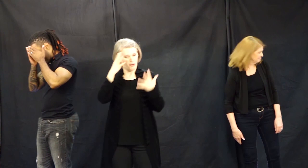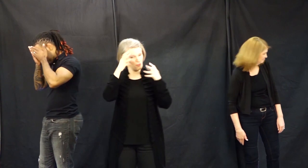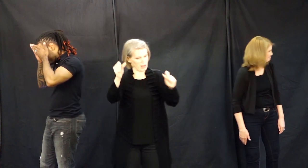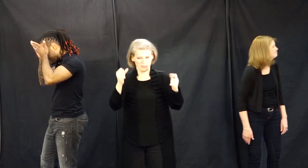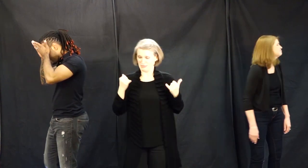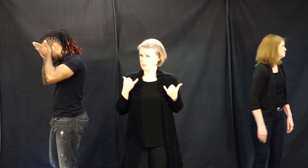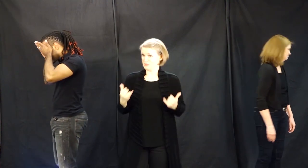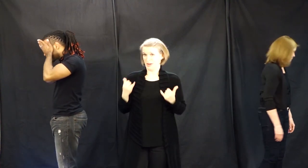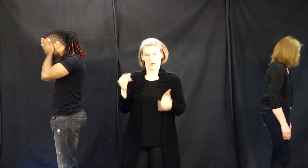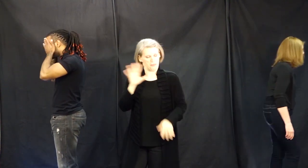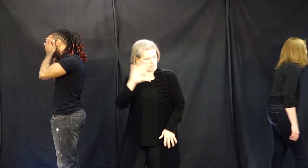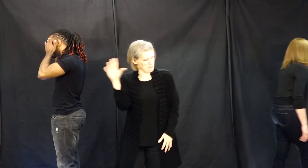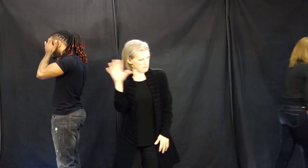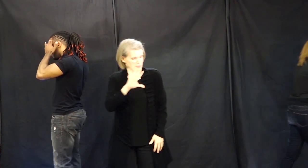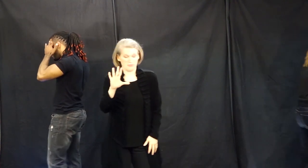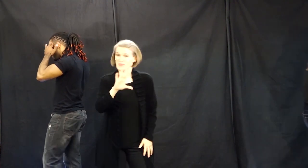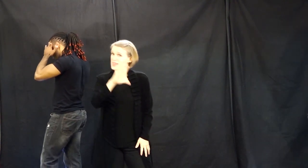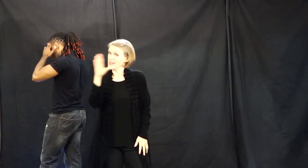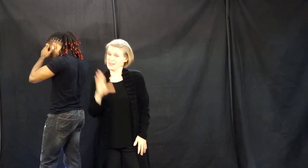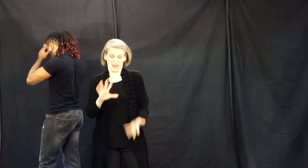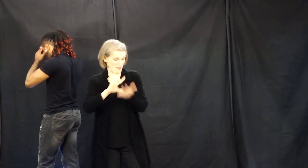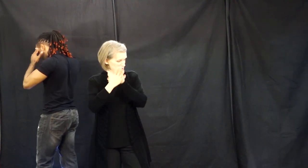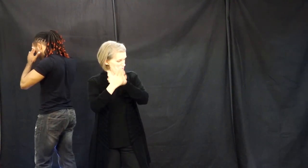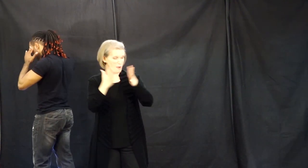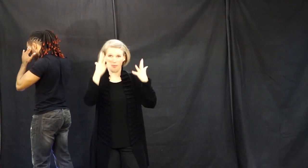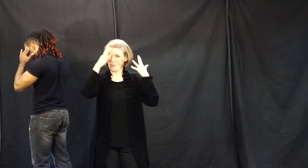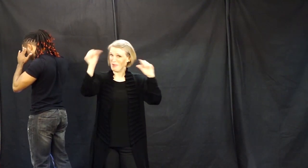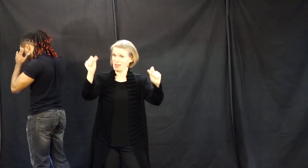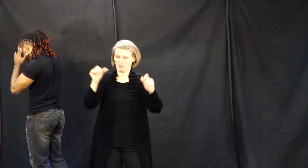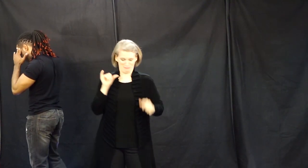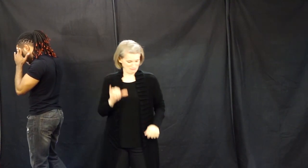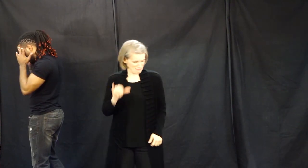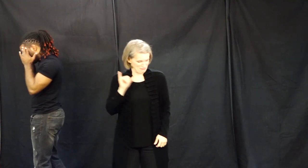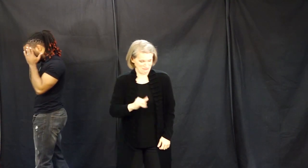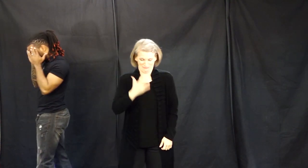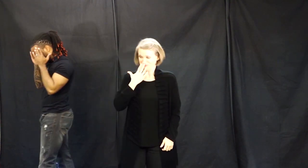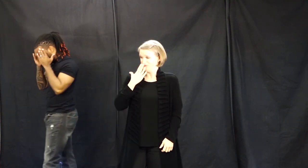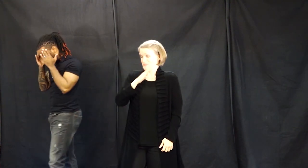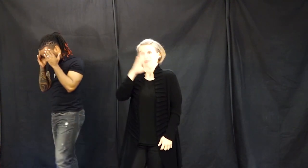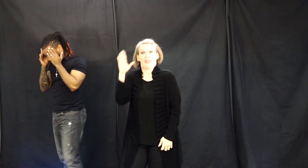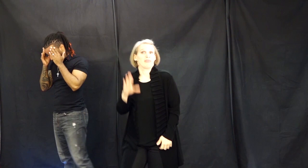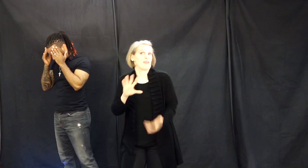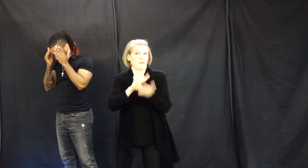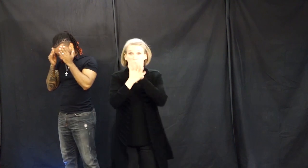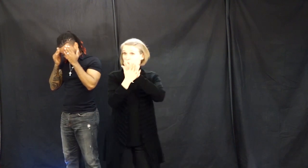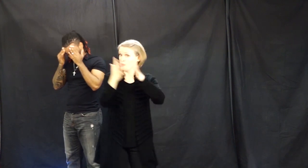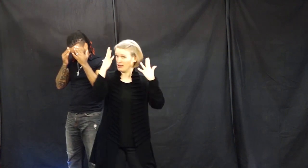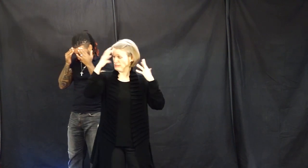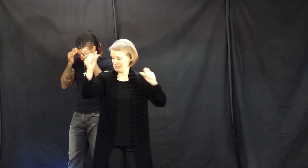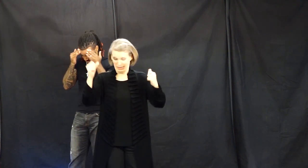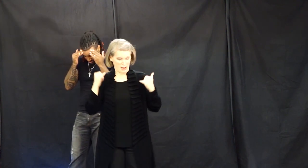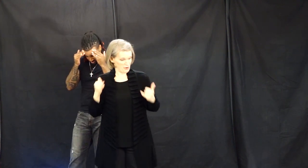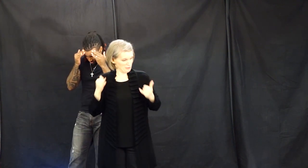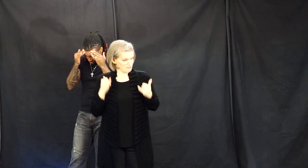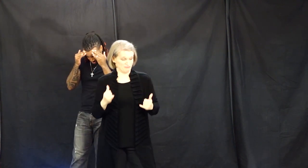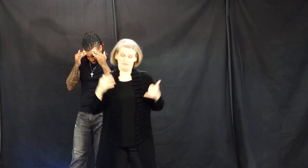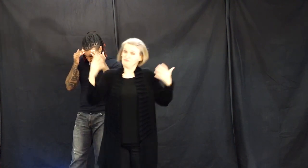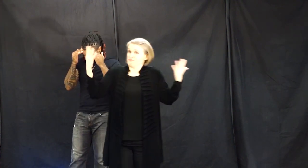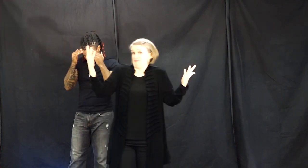Never gonna be president now. Never gonna be president now. Never gonna be president now. Never gonna be president now. That's one less thing to worry